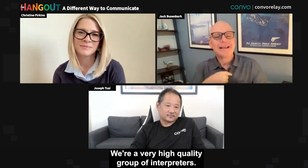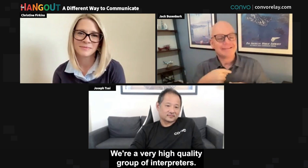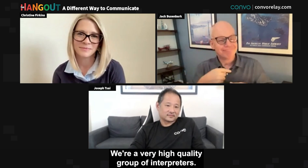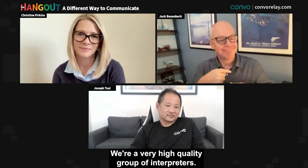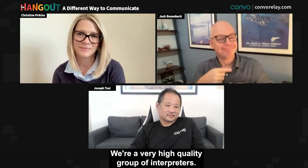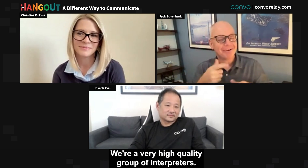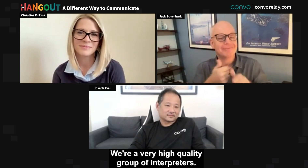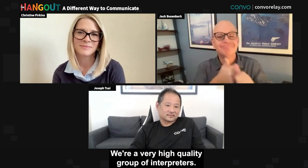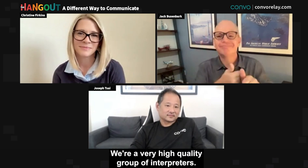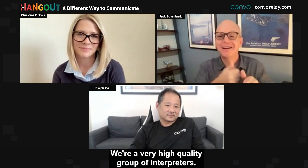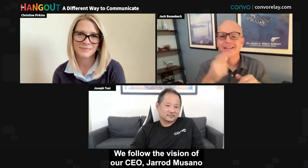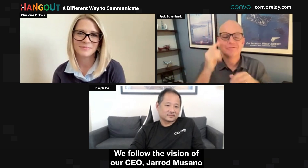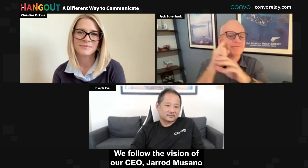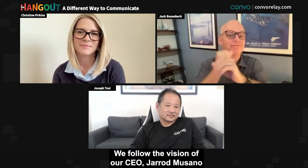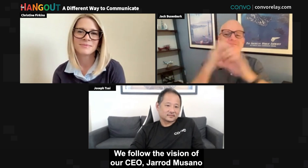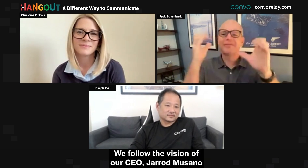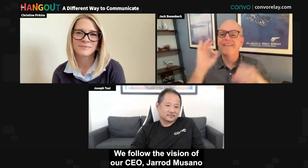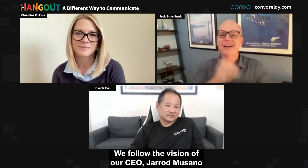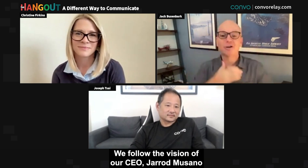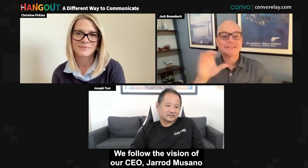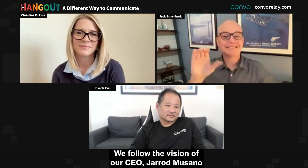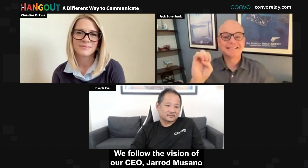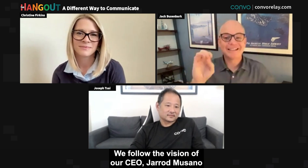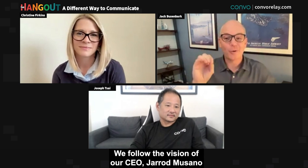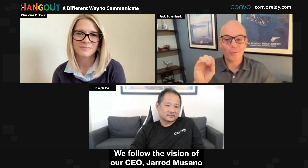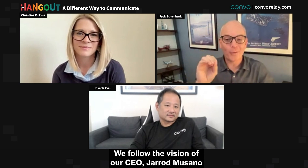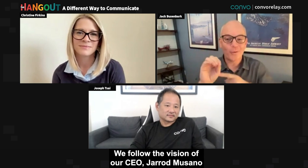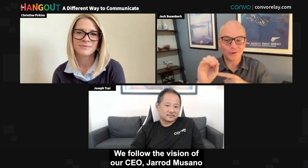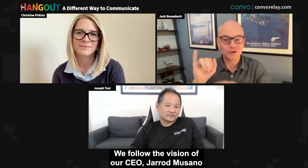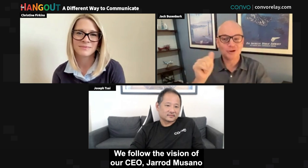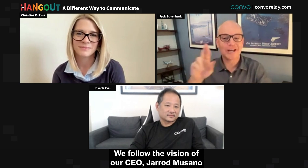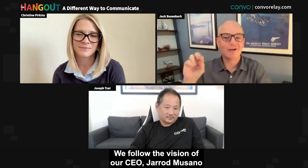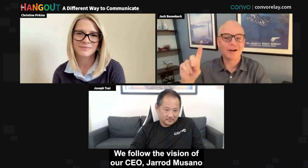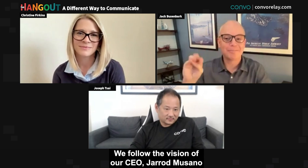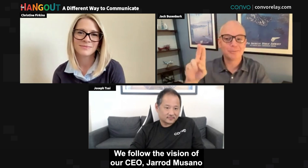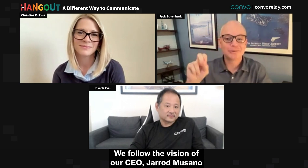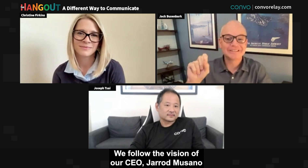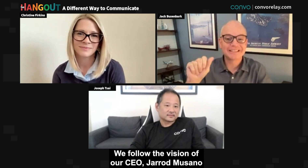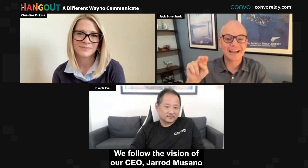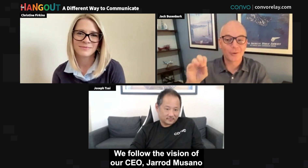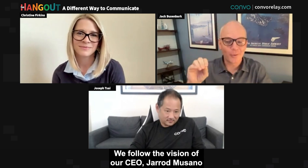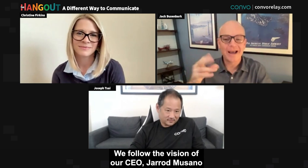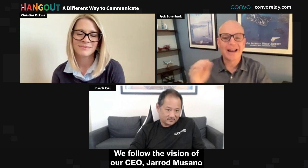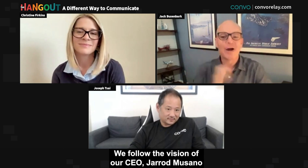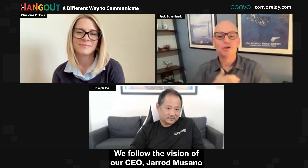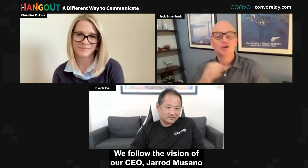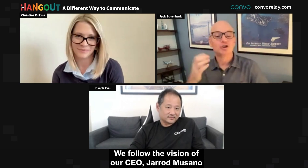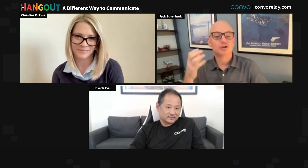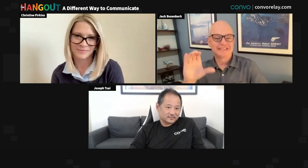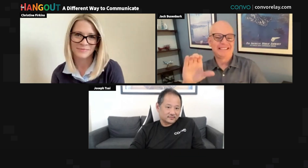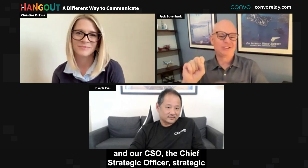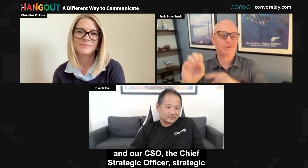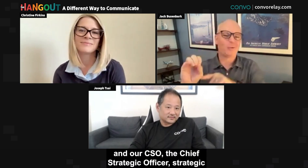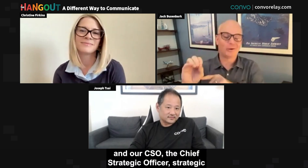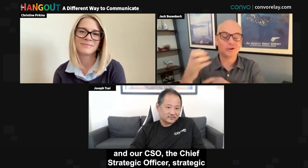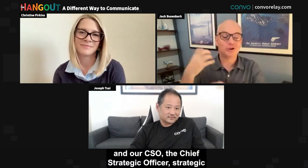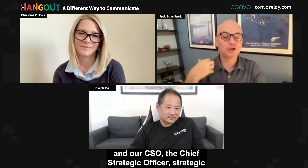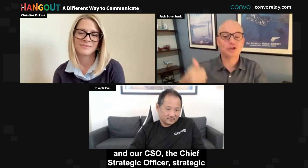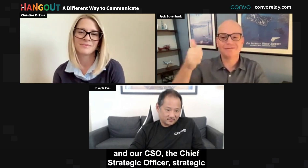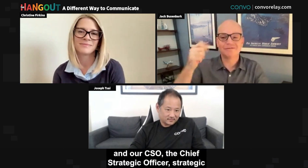of interpreters. We follow the vision of our CEO, Jared Musano, and our CSO,